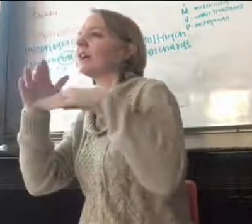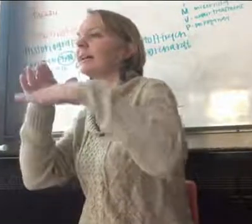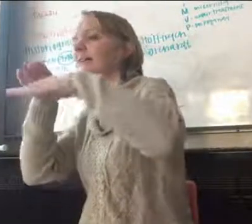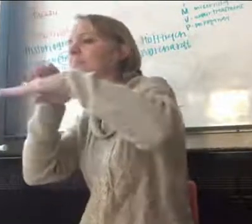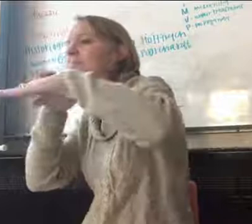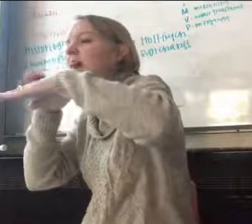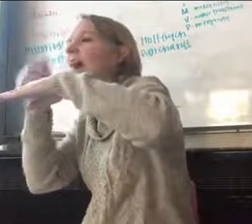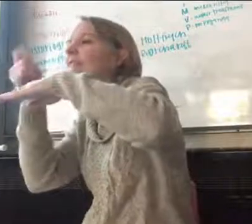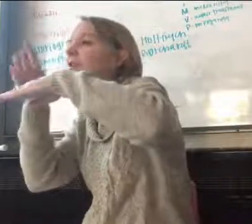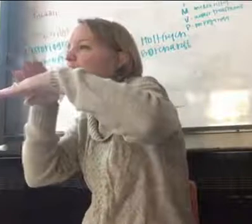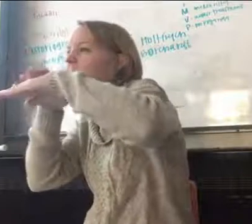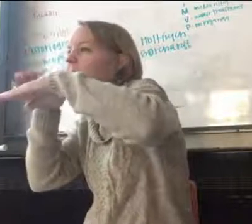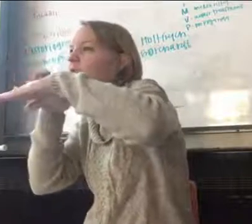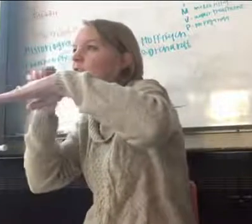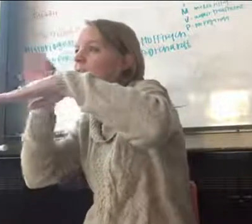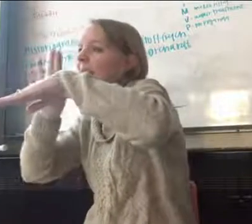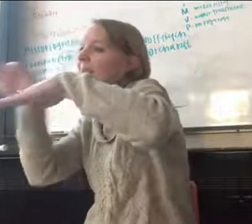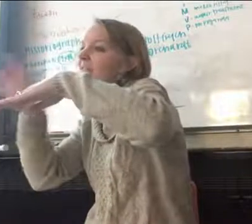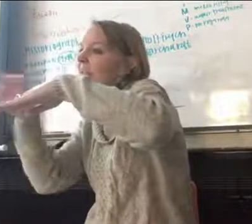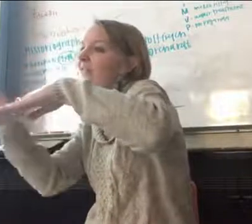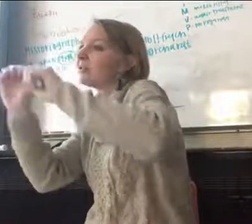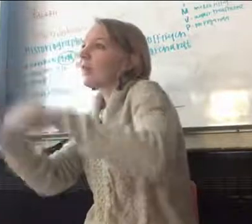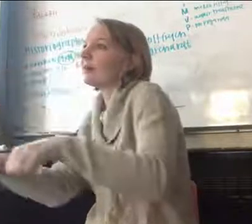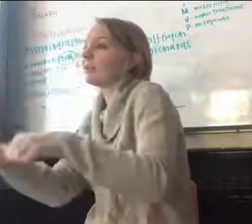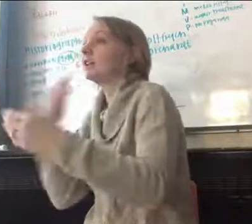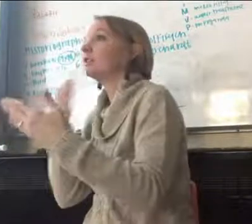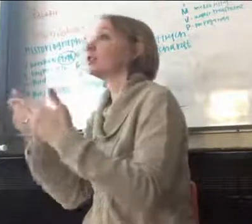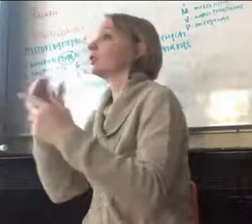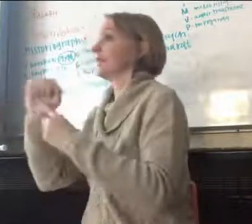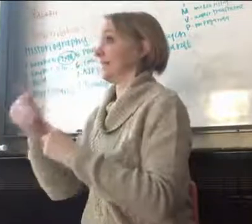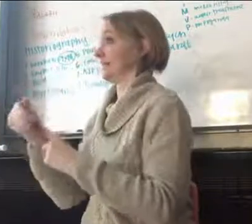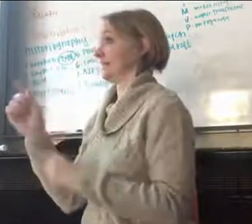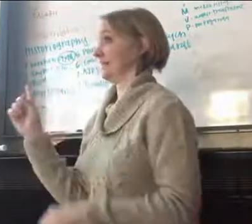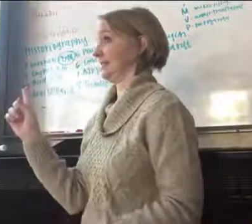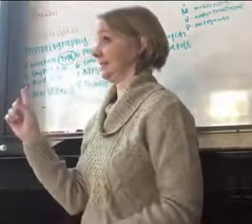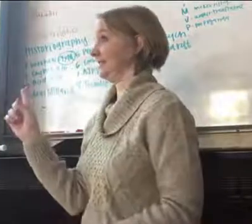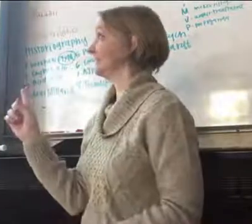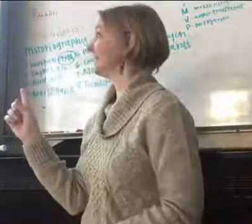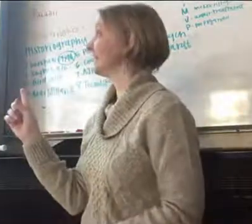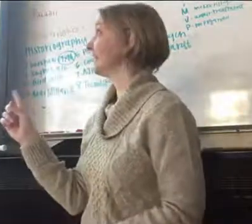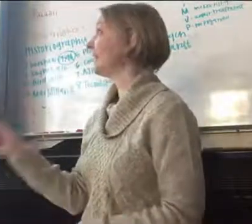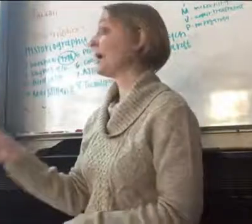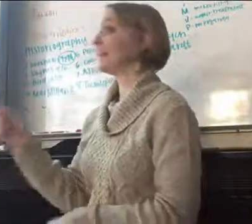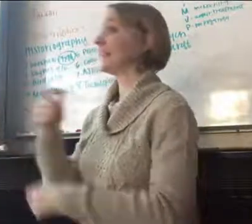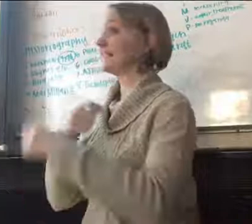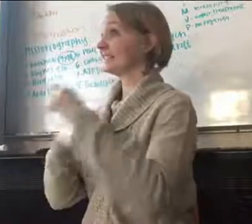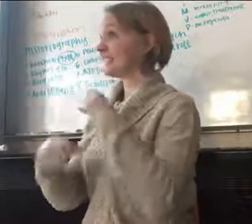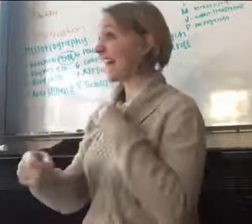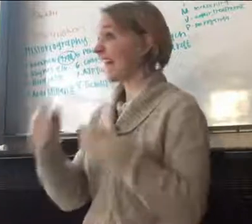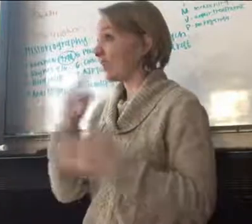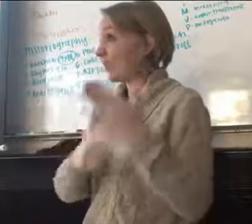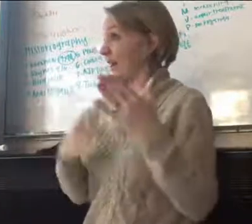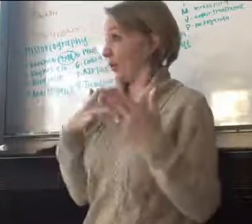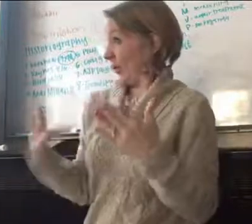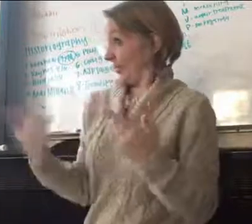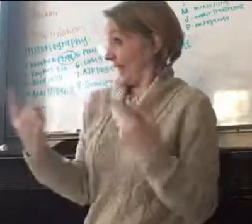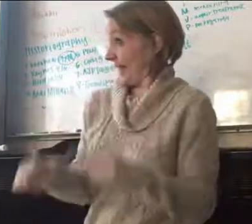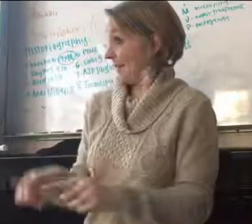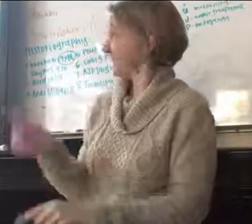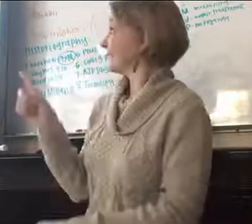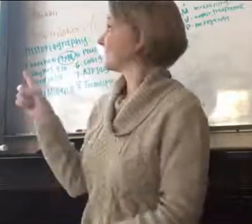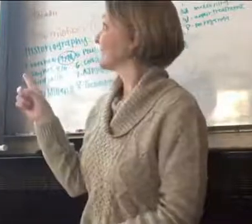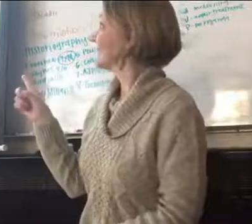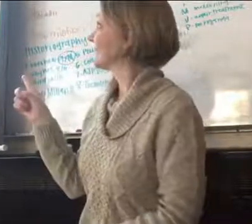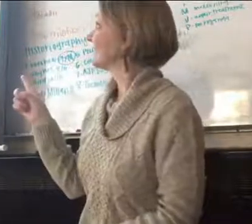so it basically will peel off. This would be a good case scenario. Instead, what a lot of people have happen to them is